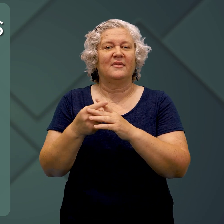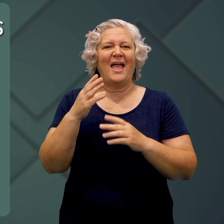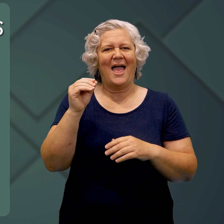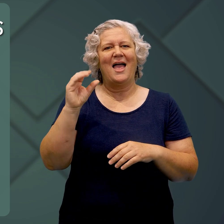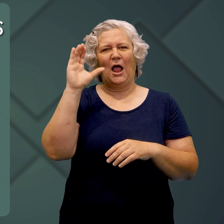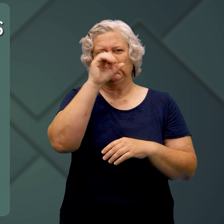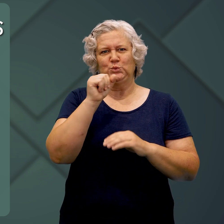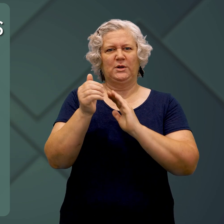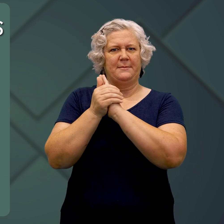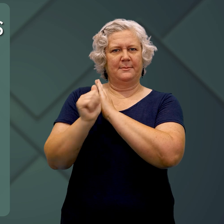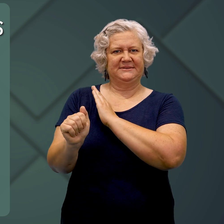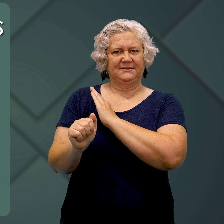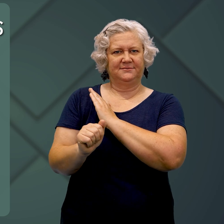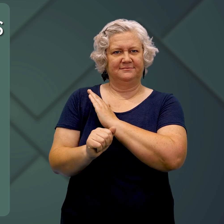presuming competence.